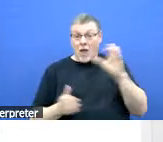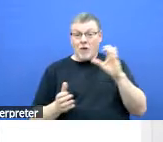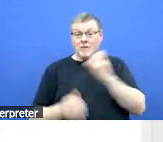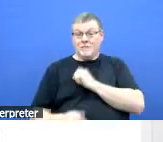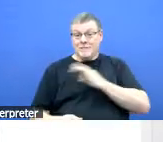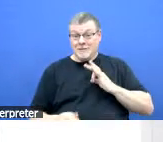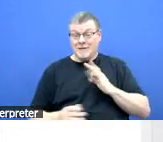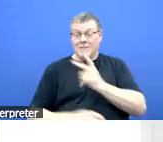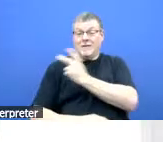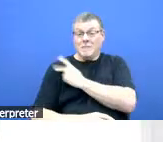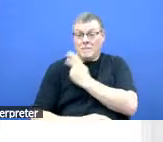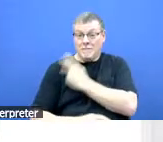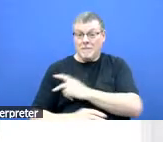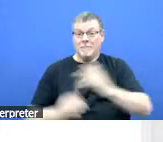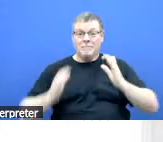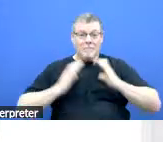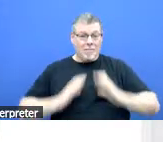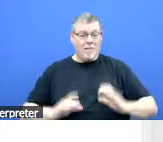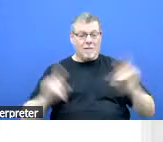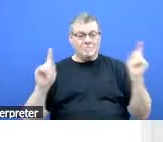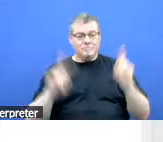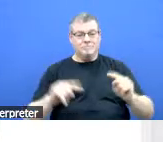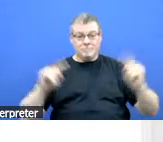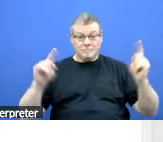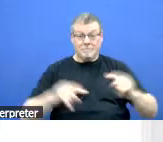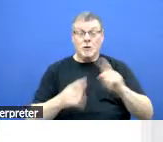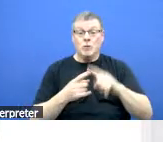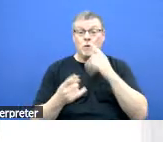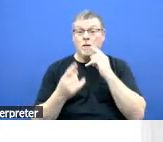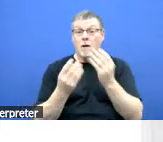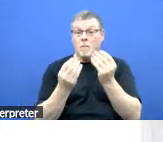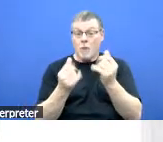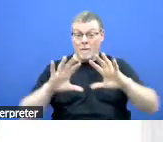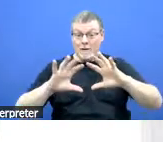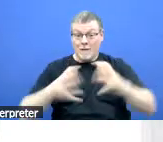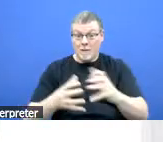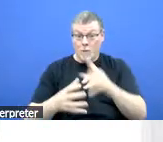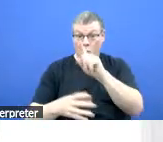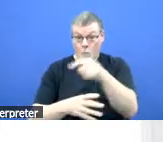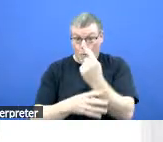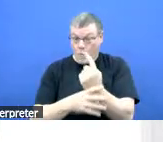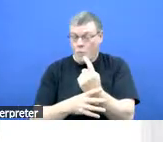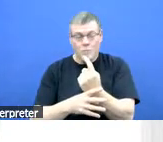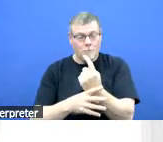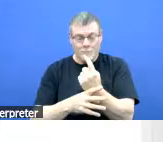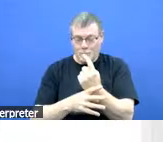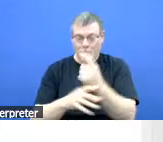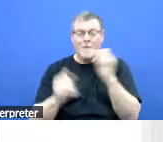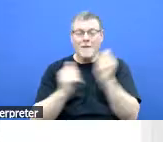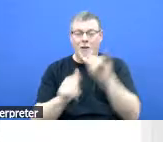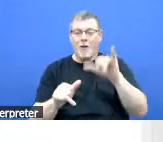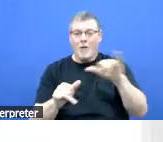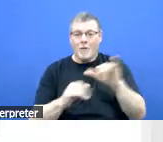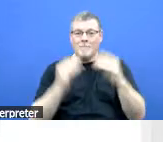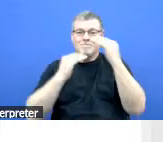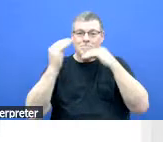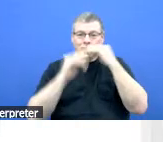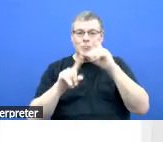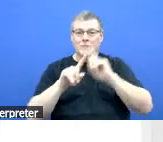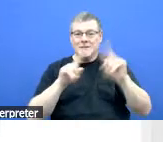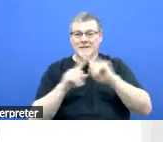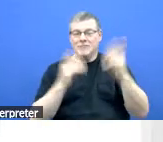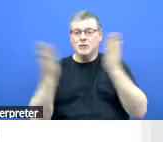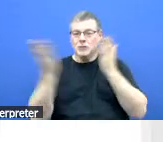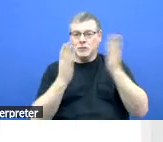staff, patients, clients, not only to the property for the use of the services, but also of the surrounding amenity services and